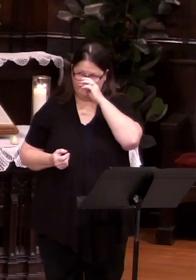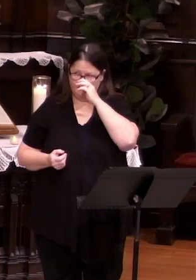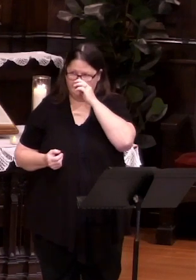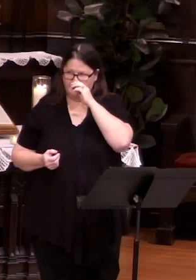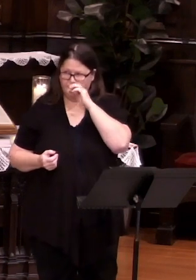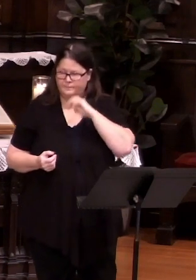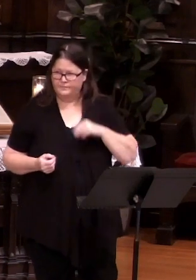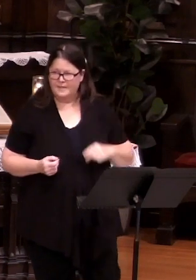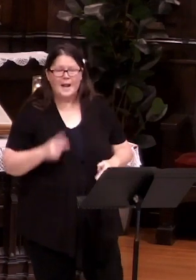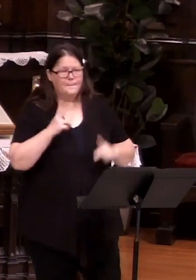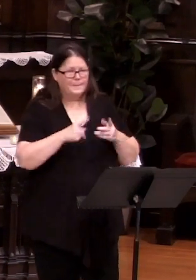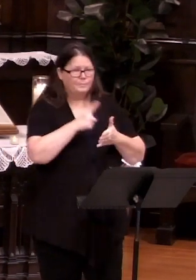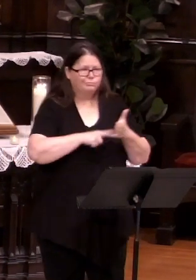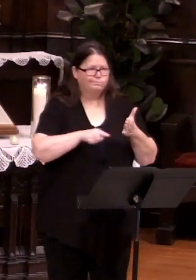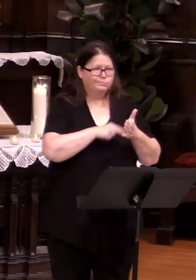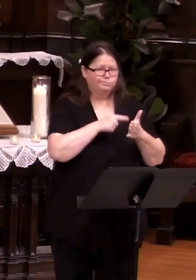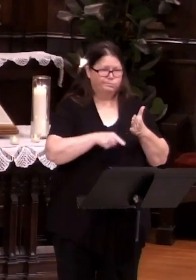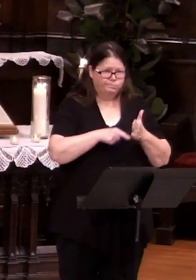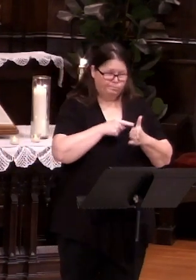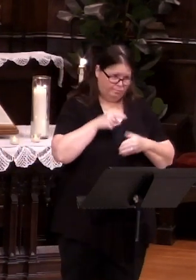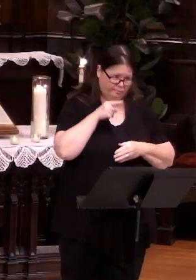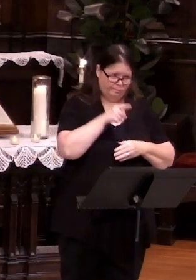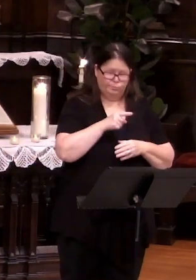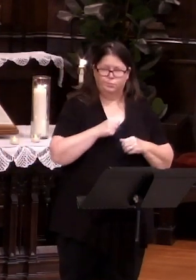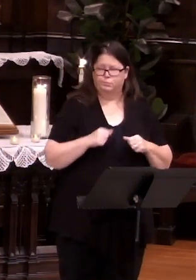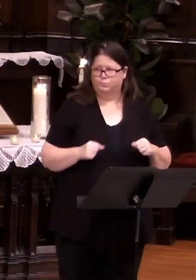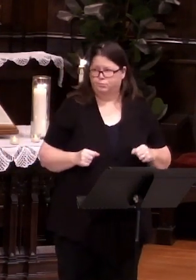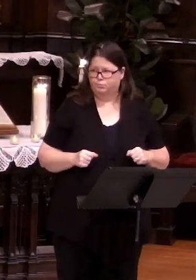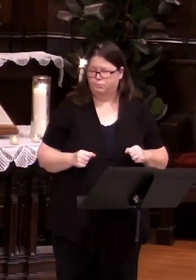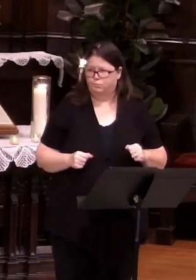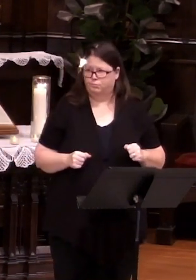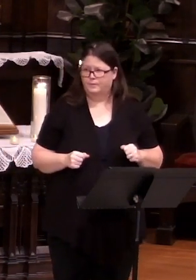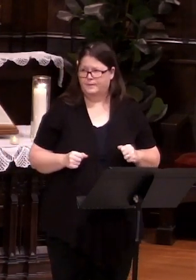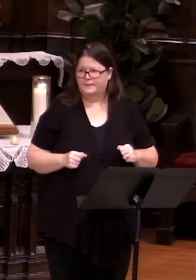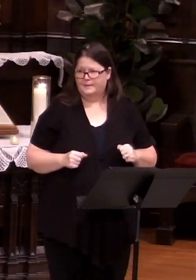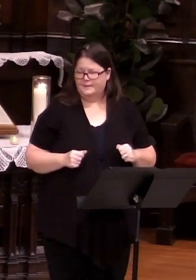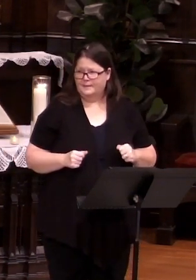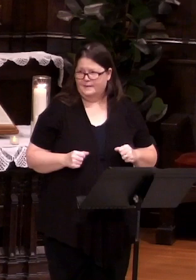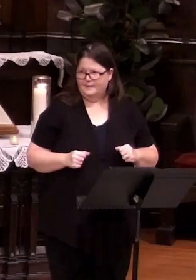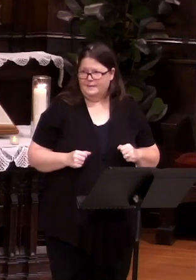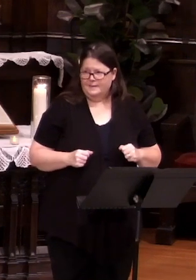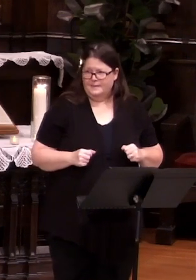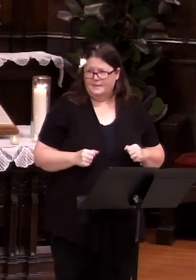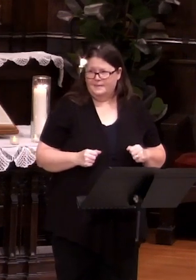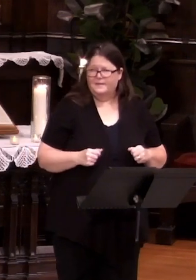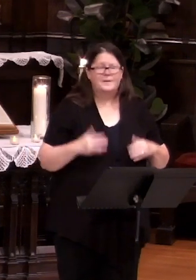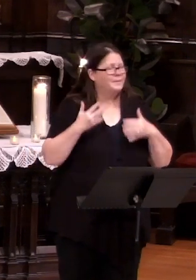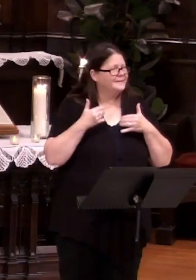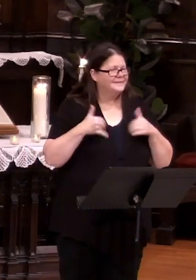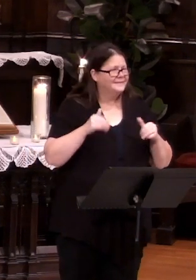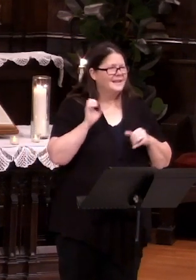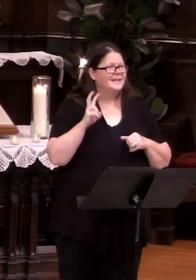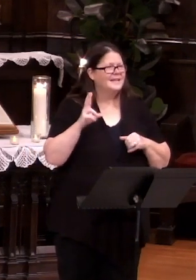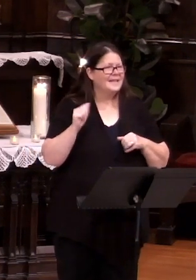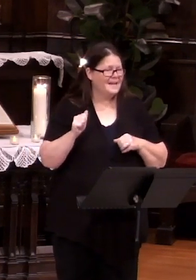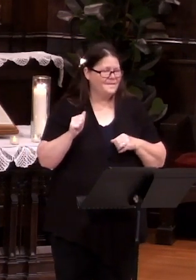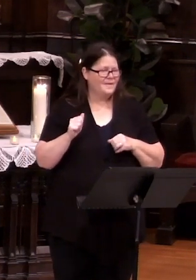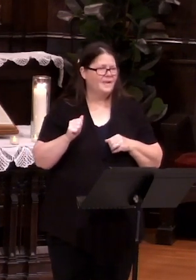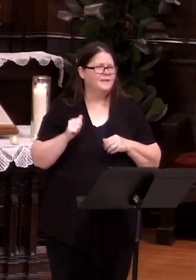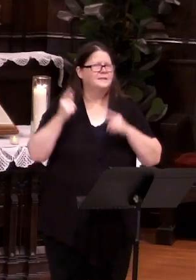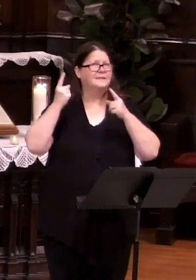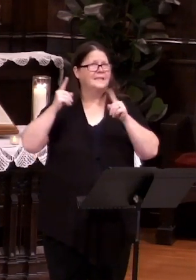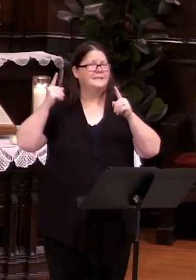Despite the criticism lodged against her, Evita is credited with many, many wonderful